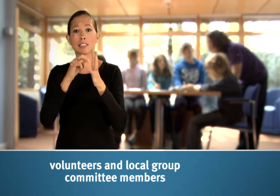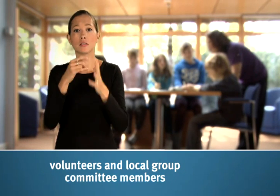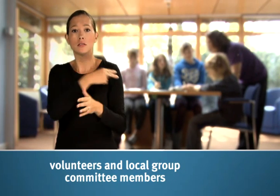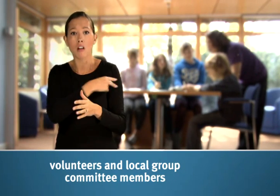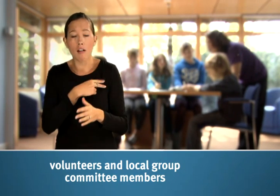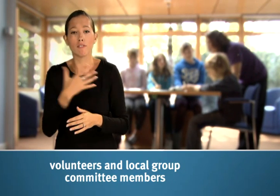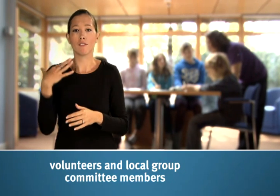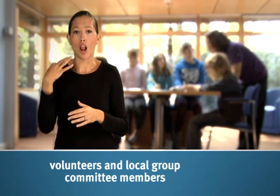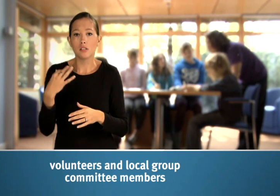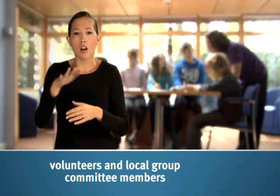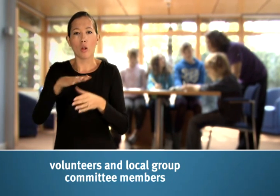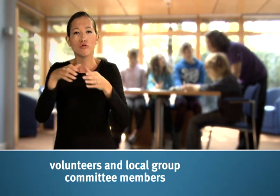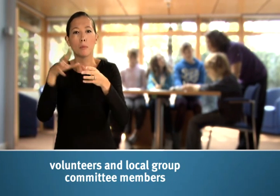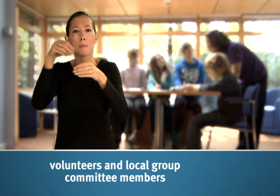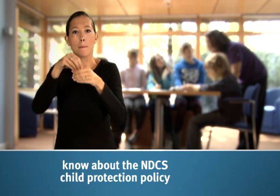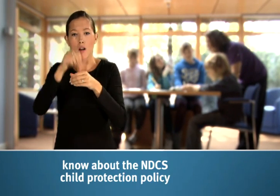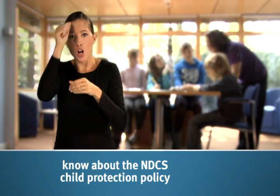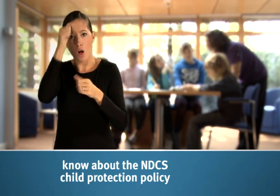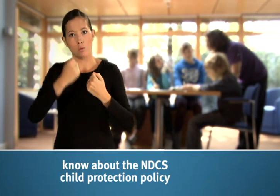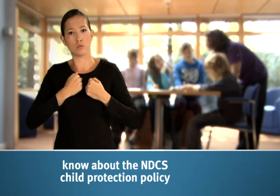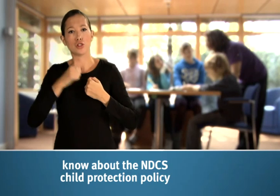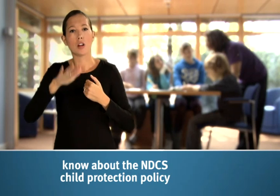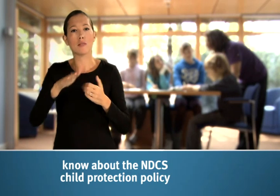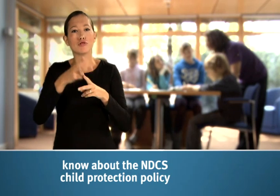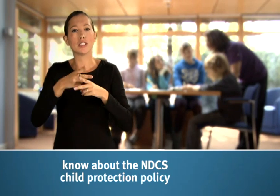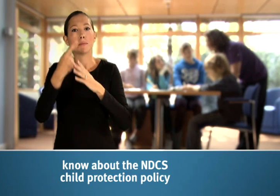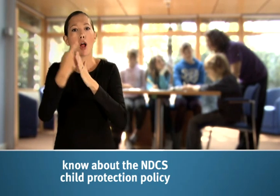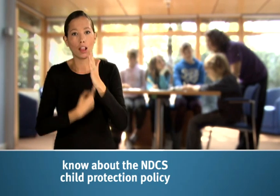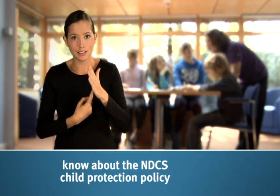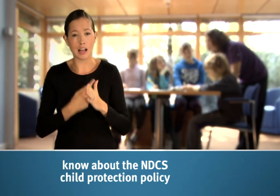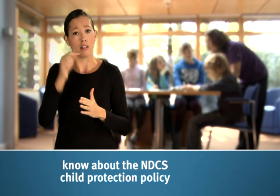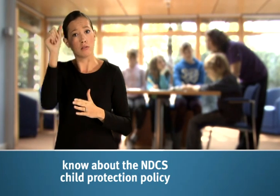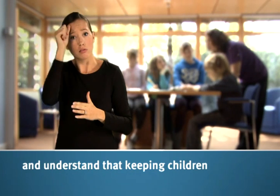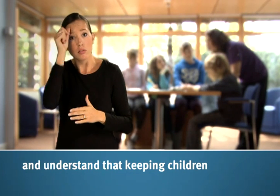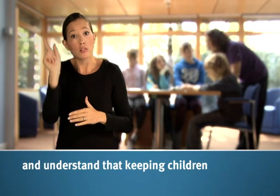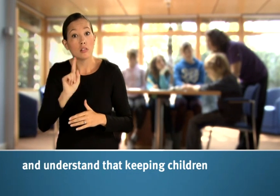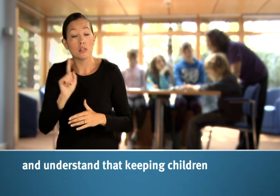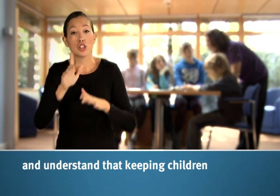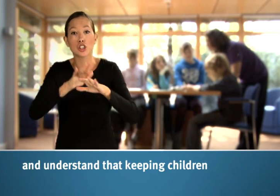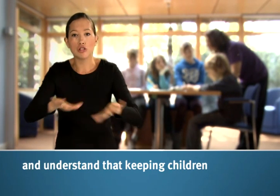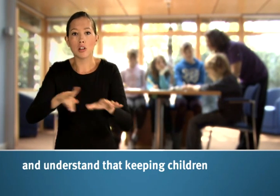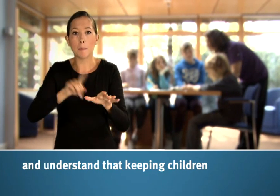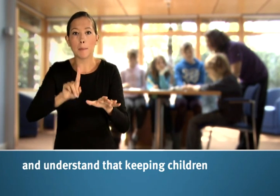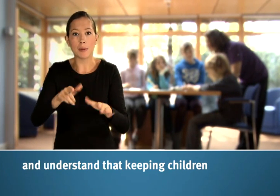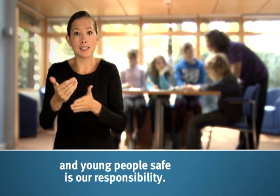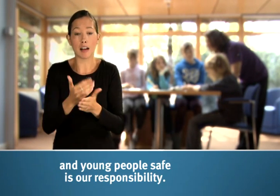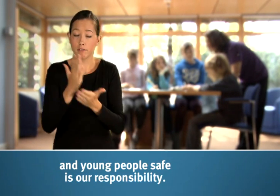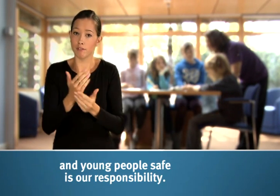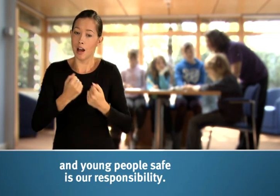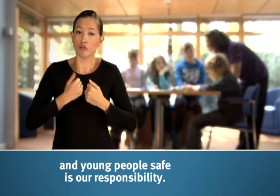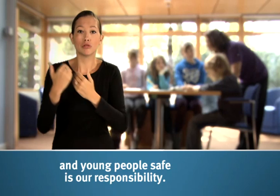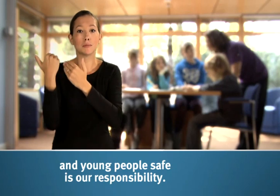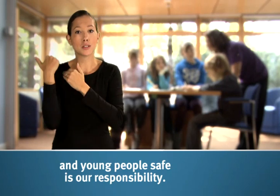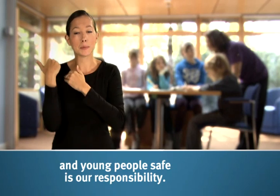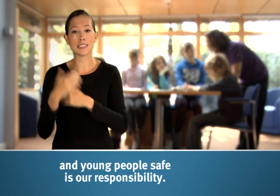staff, volunteers and local group committee members know about the NDCS Child Protection Policy and understand that keeping children and young